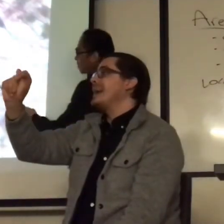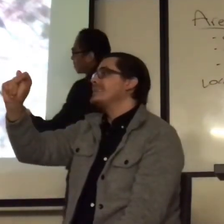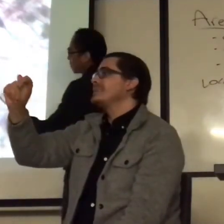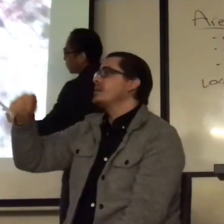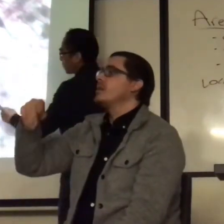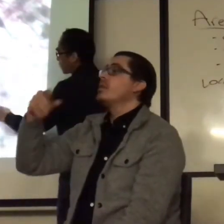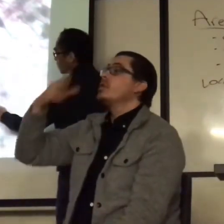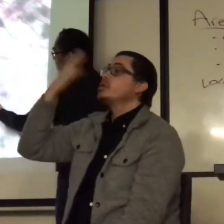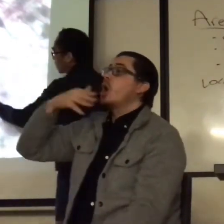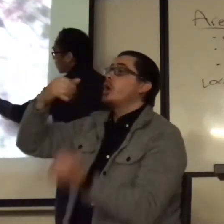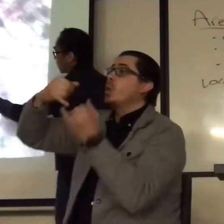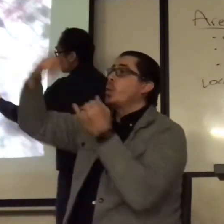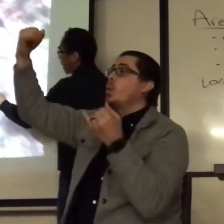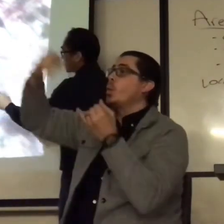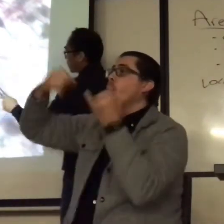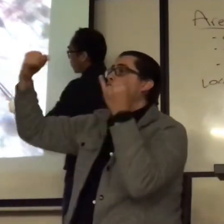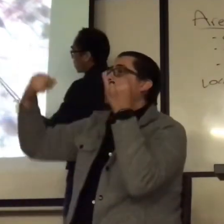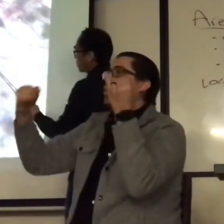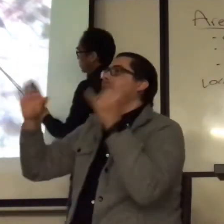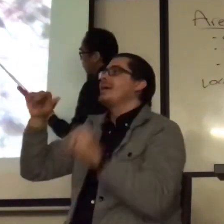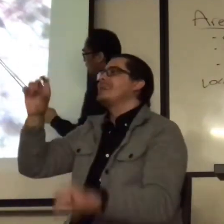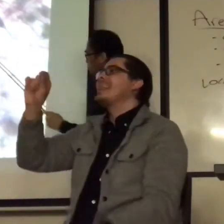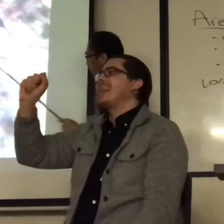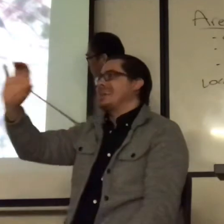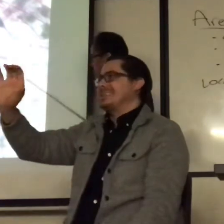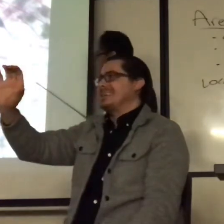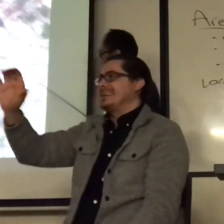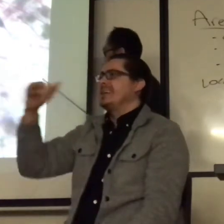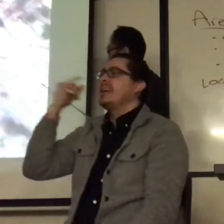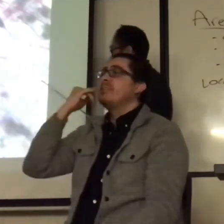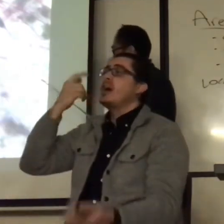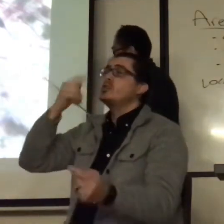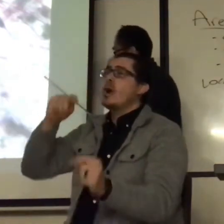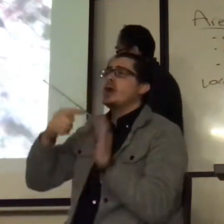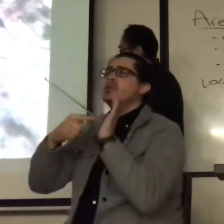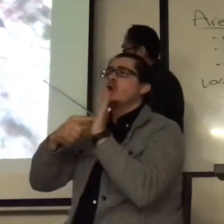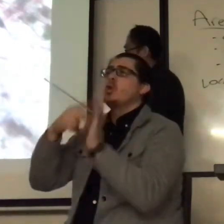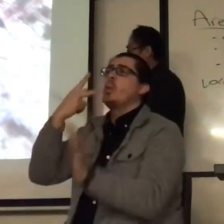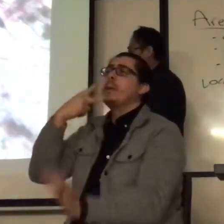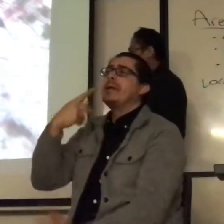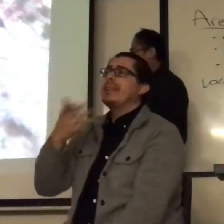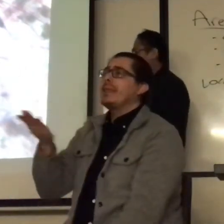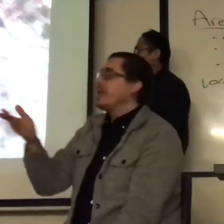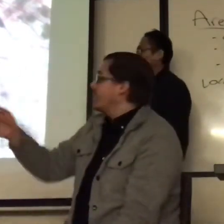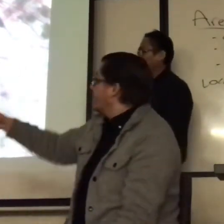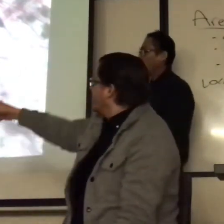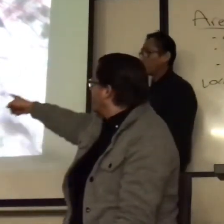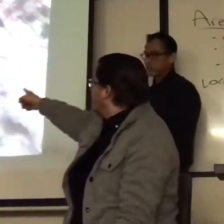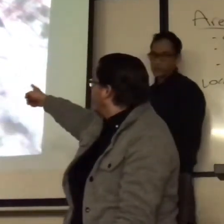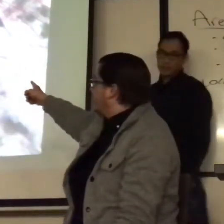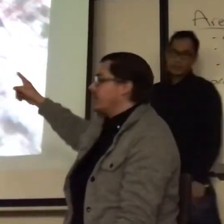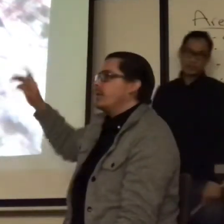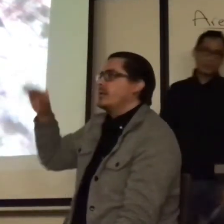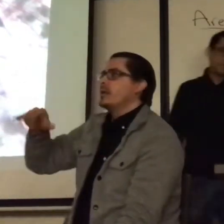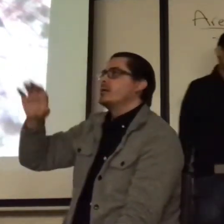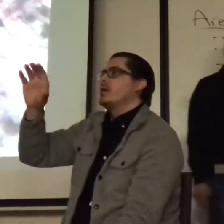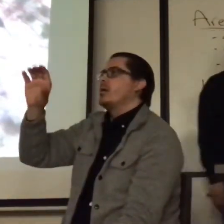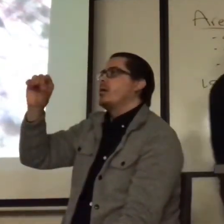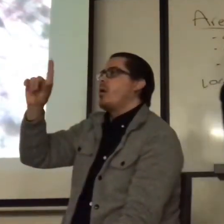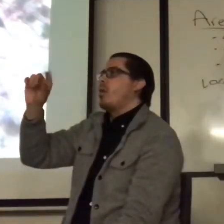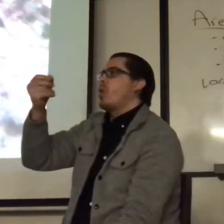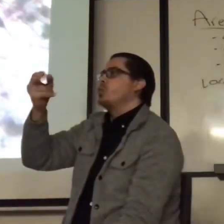thing? The elastic ones. If I try to point to a pink thing, then I'm going for the collagen.